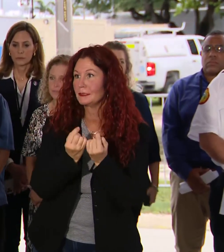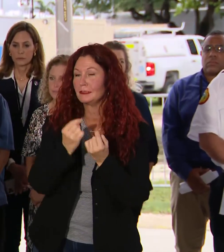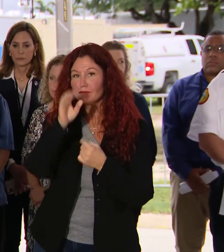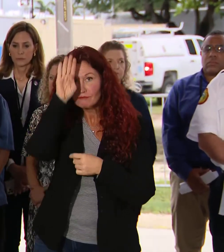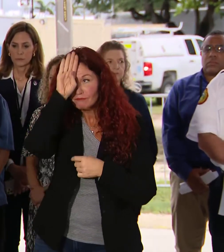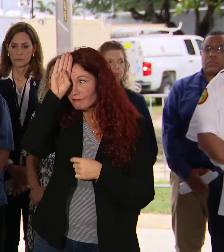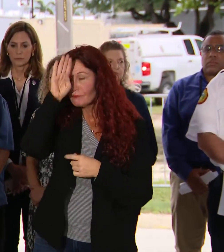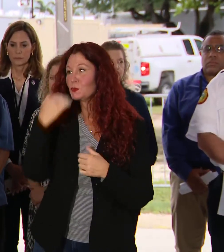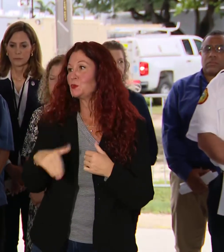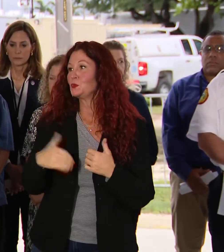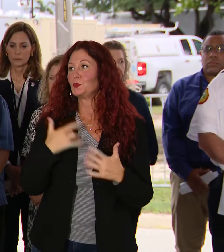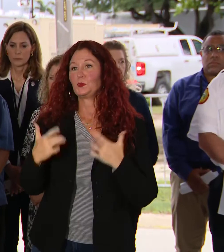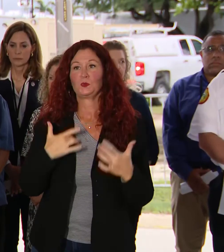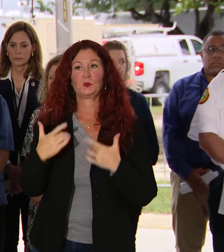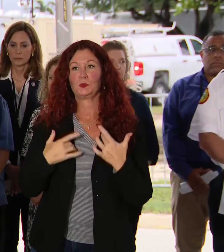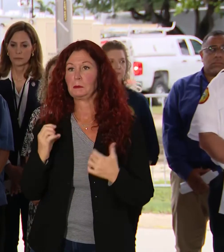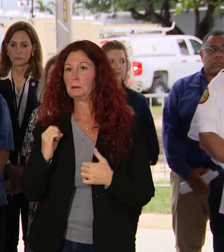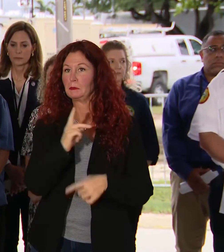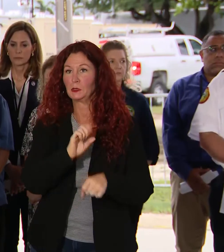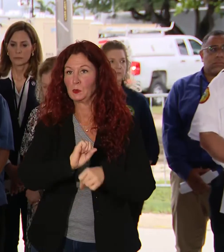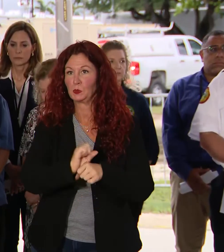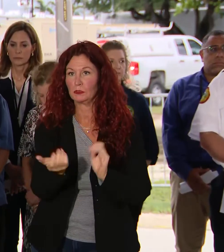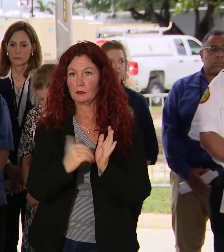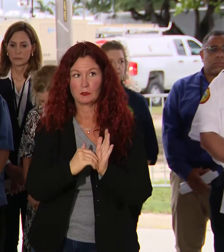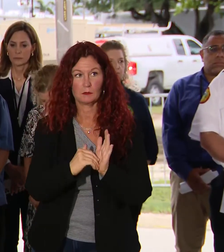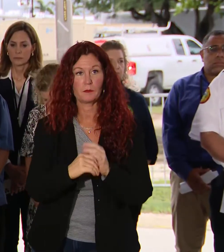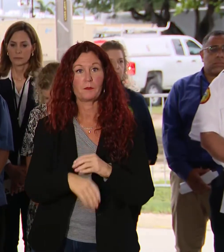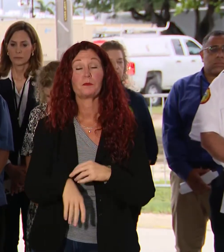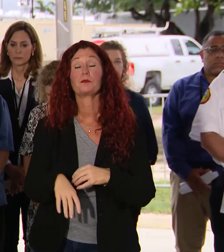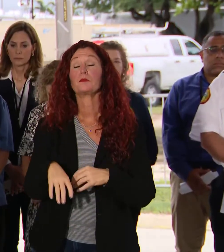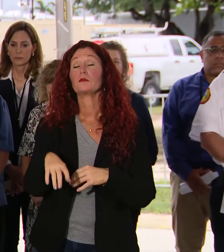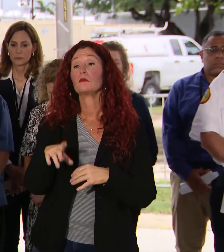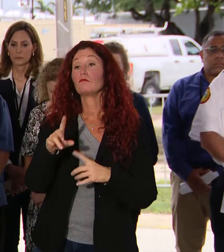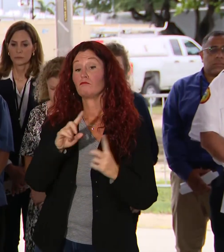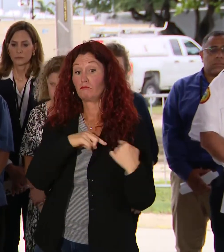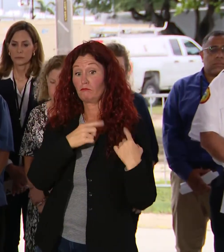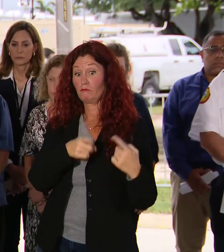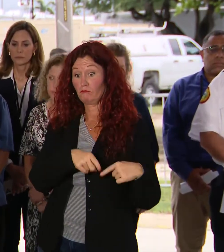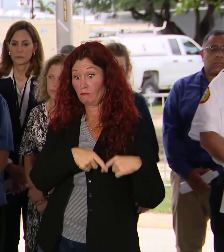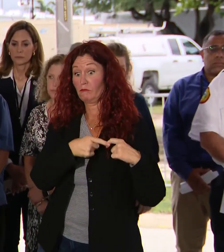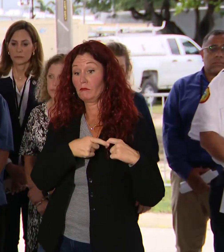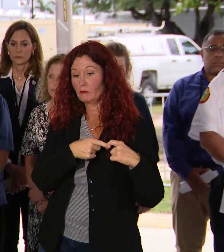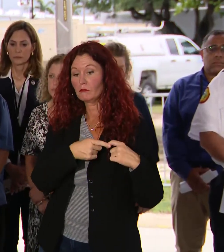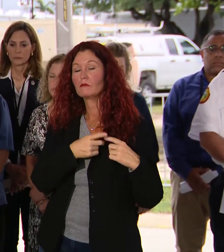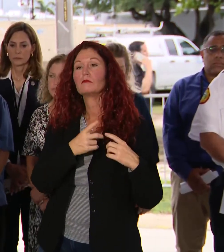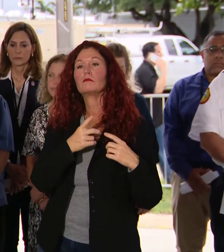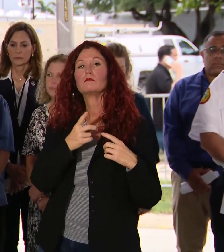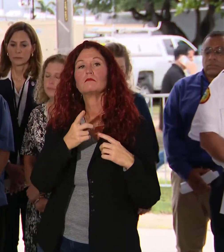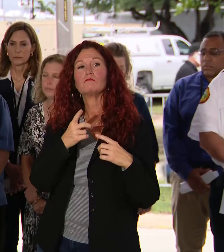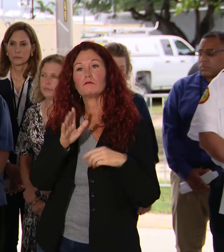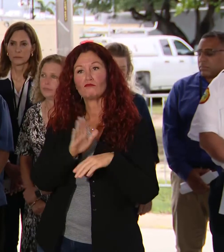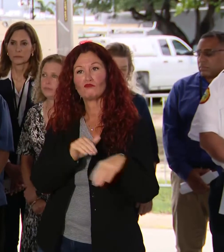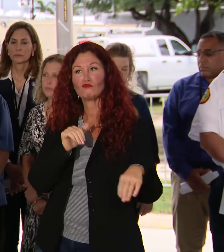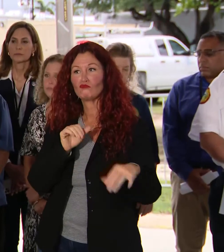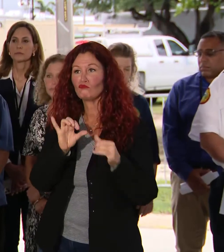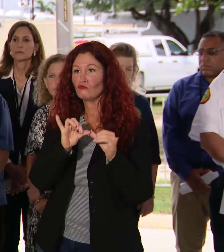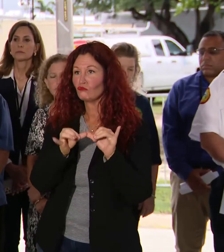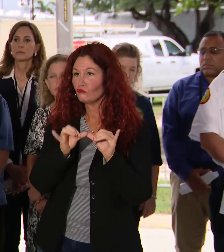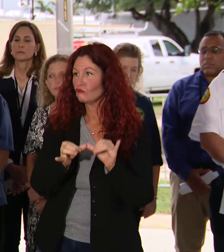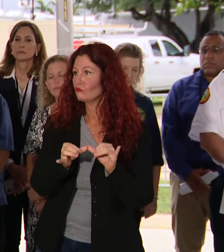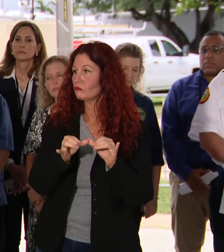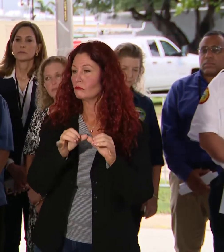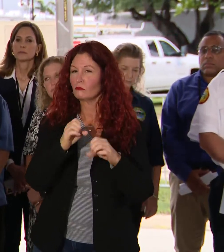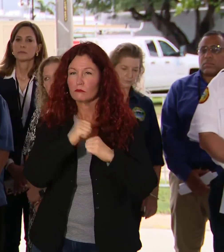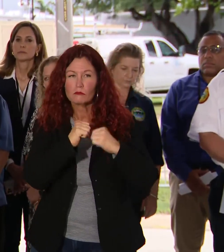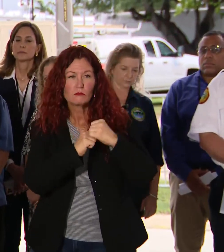there. This was following the recommendations of our structural engineers. They had taken the time to study the conditions